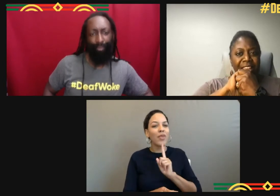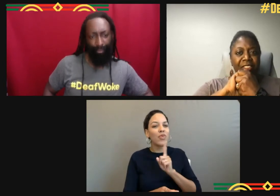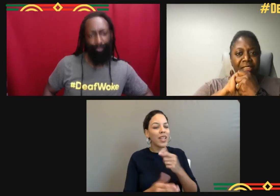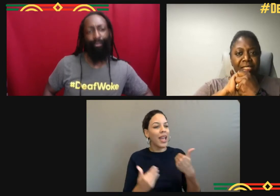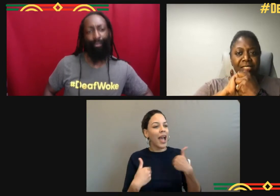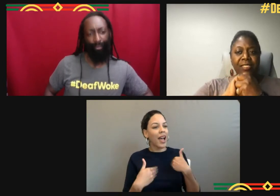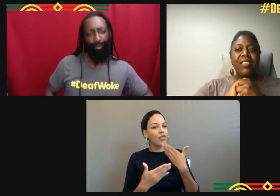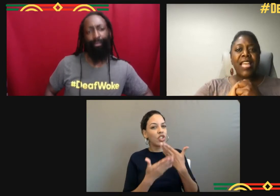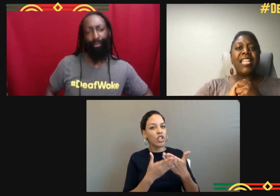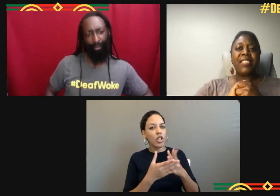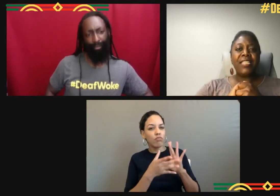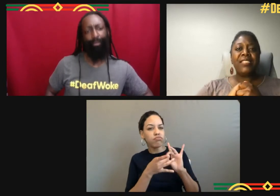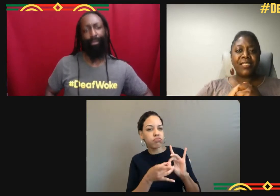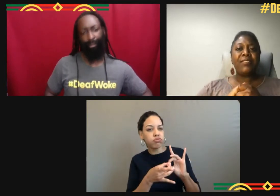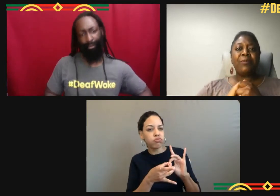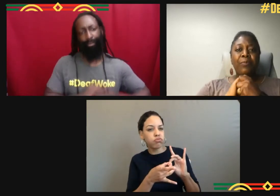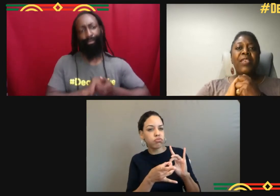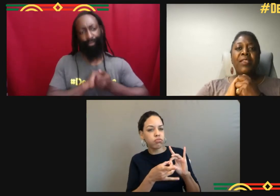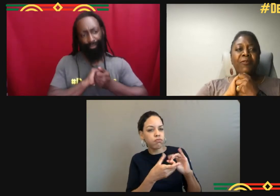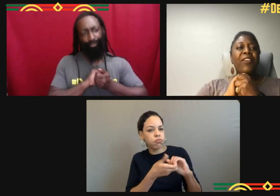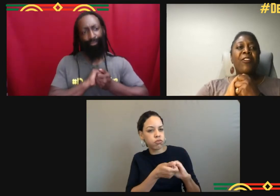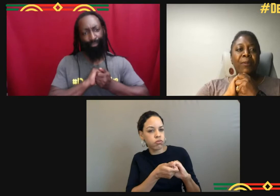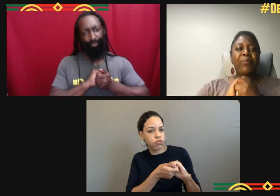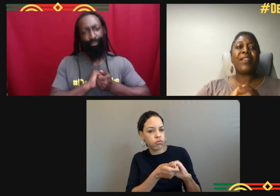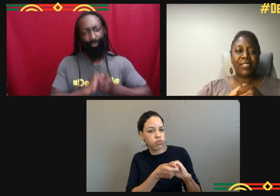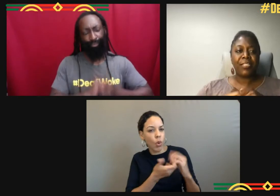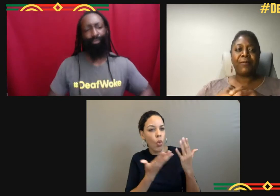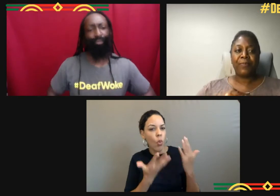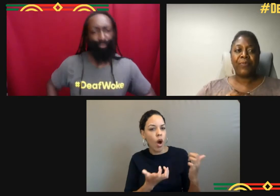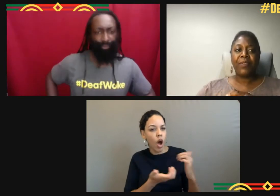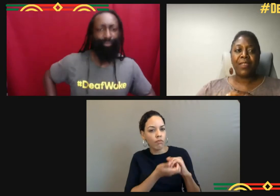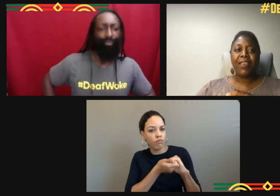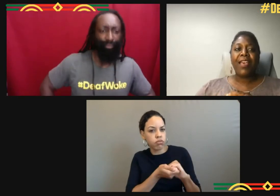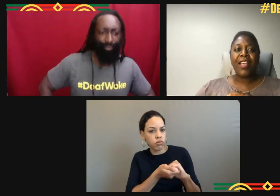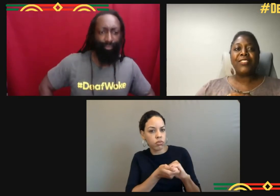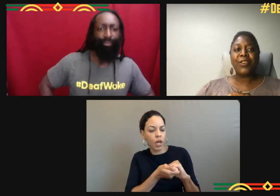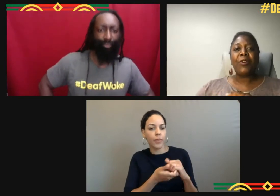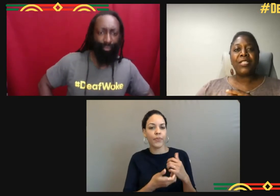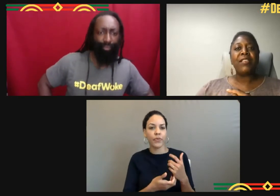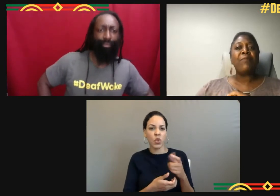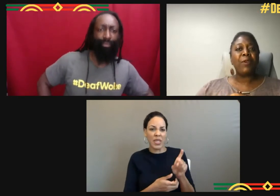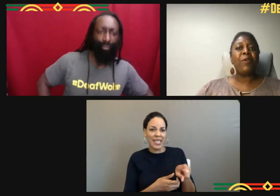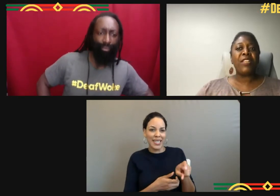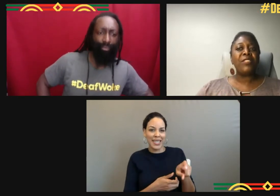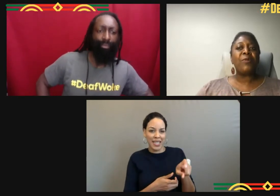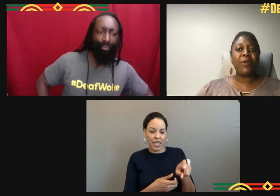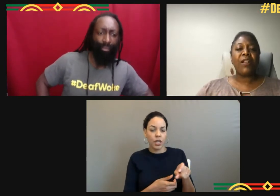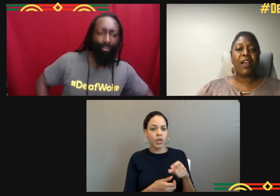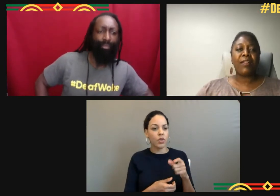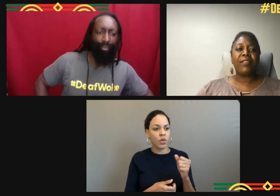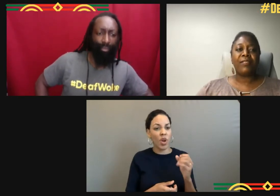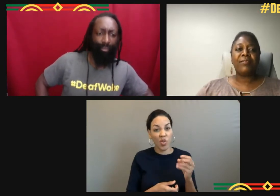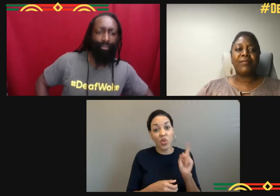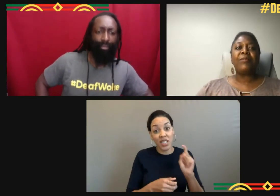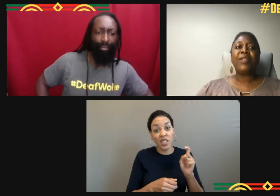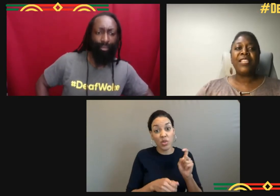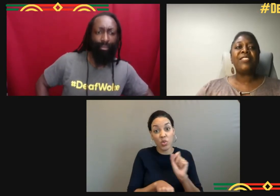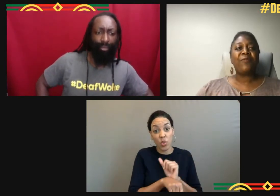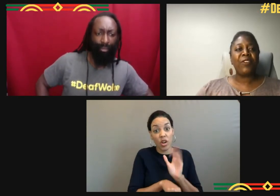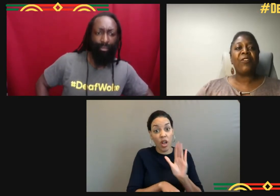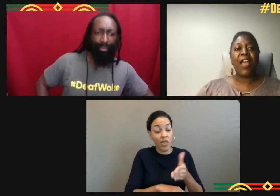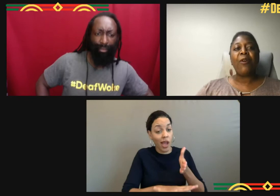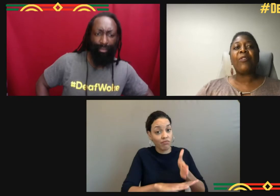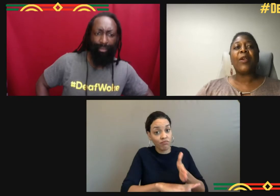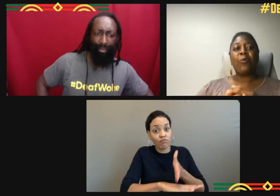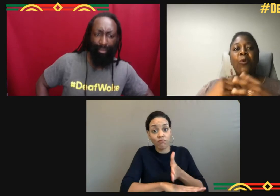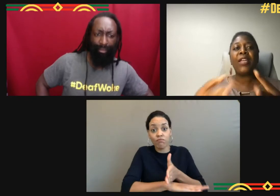relationship like this that needs to be very present. And so it's something we need to work on. We need